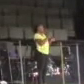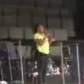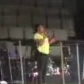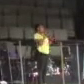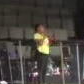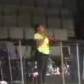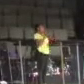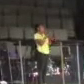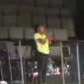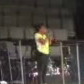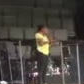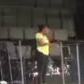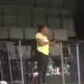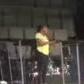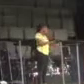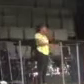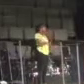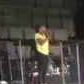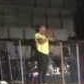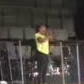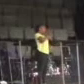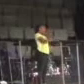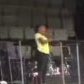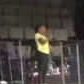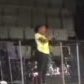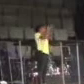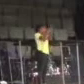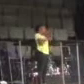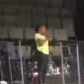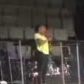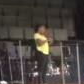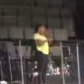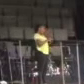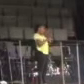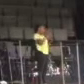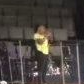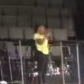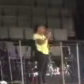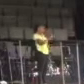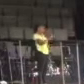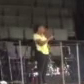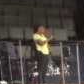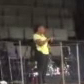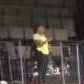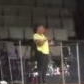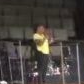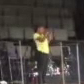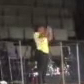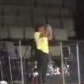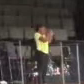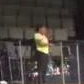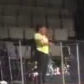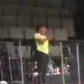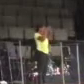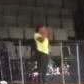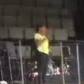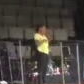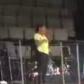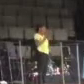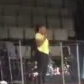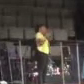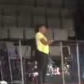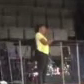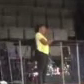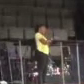And when the demon has thrown the man down among them, he came out of him without injuring him in any way. They were astonished. They were in